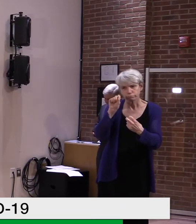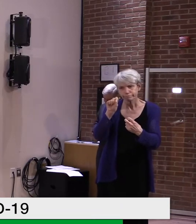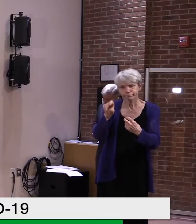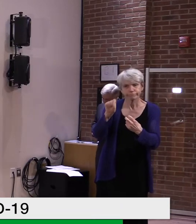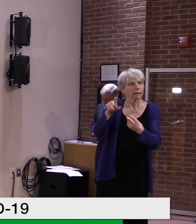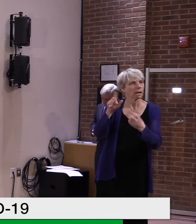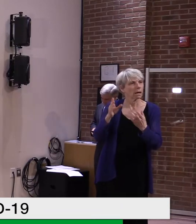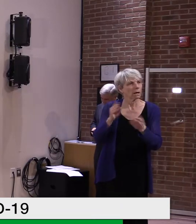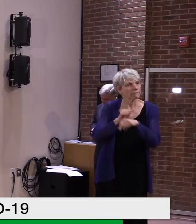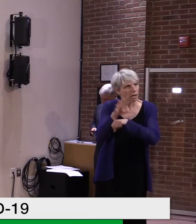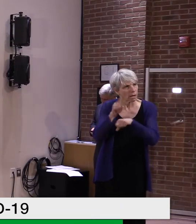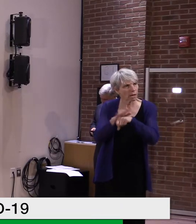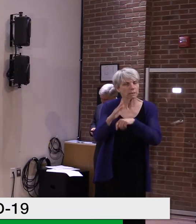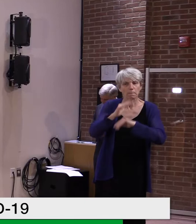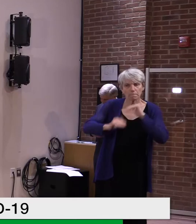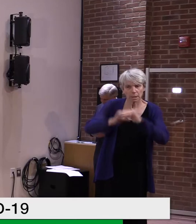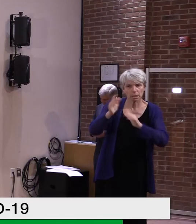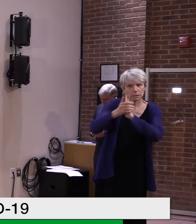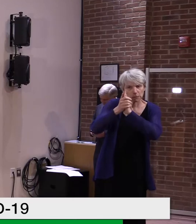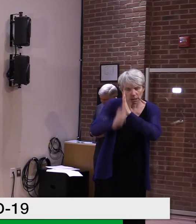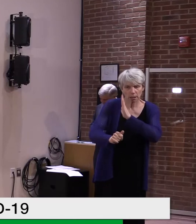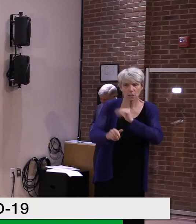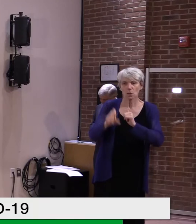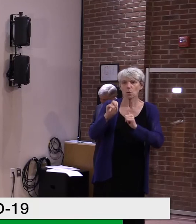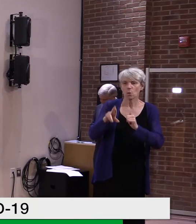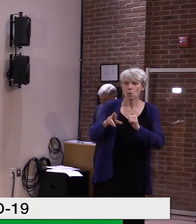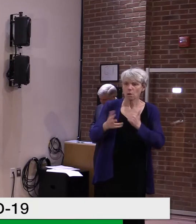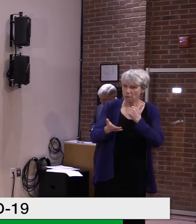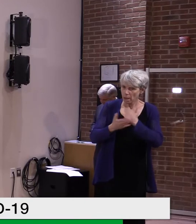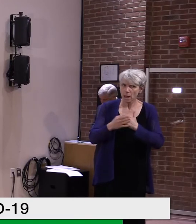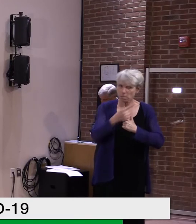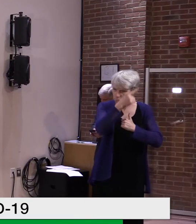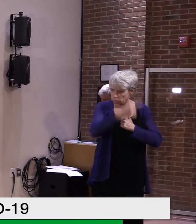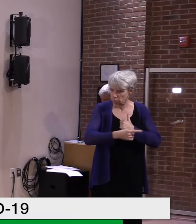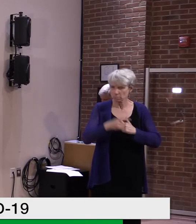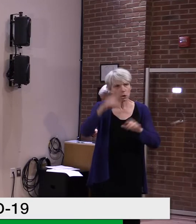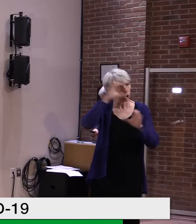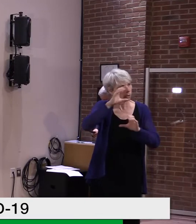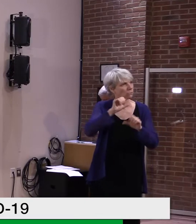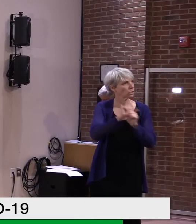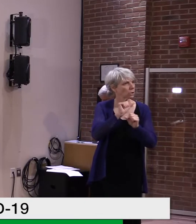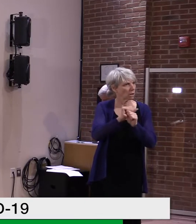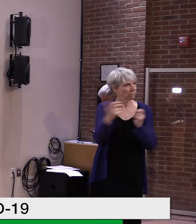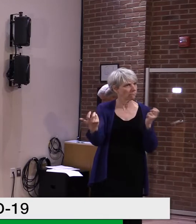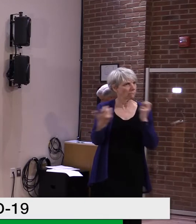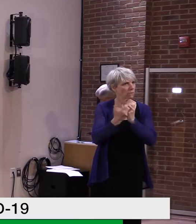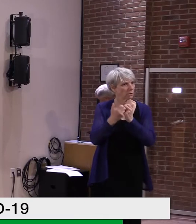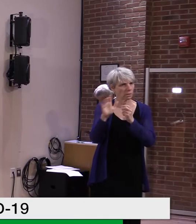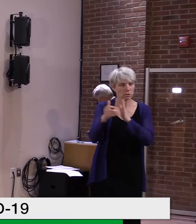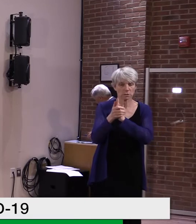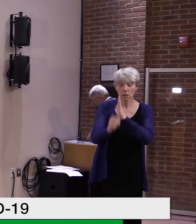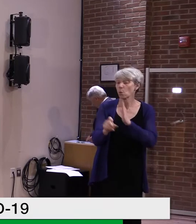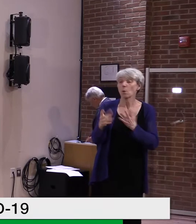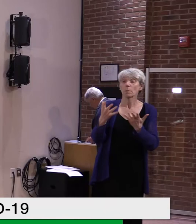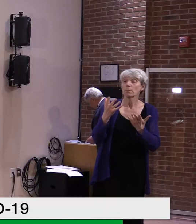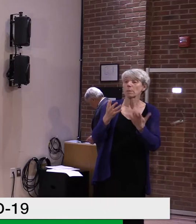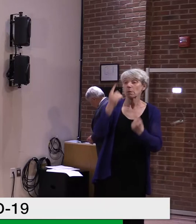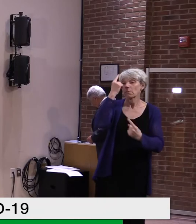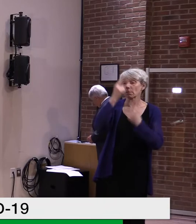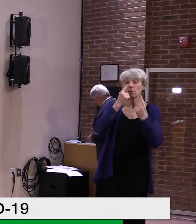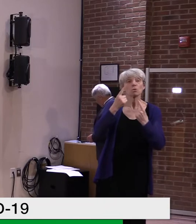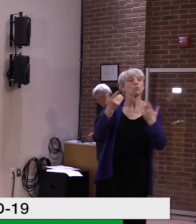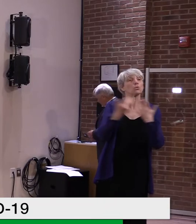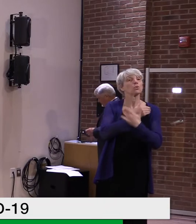skills or just continue searching for a job that or a career change that